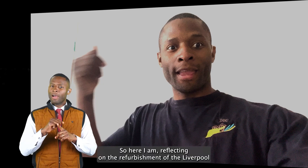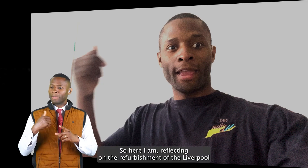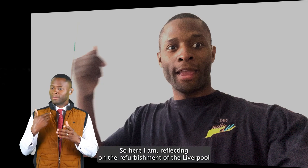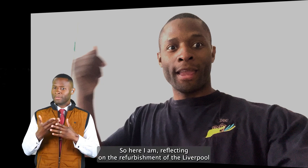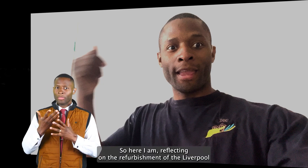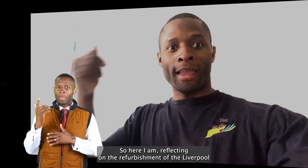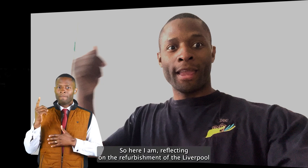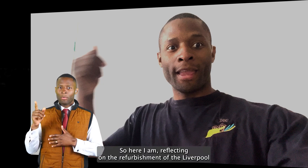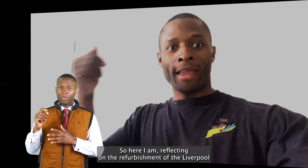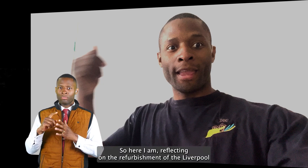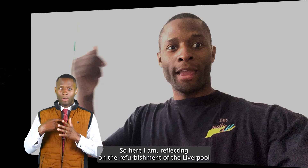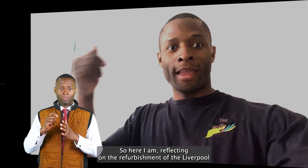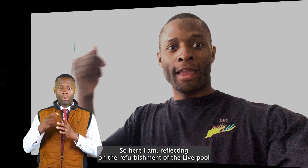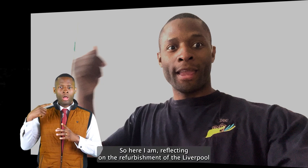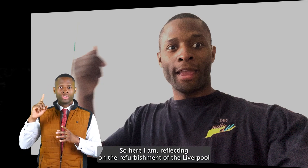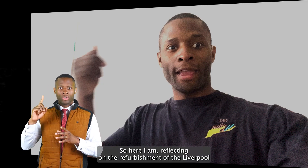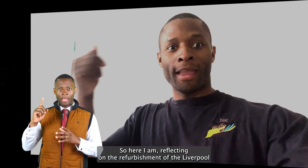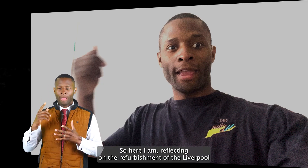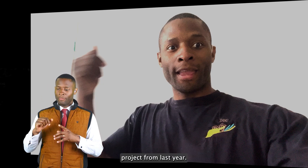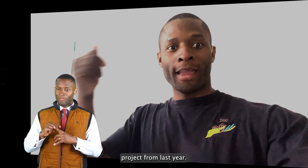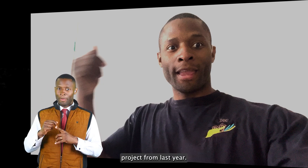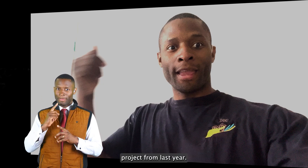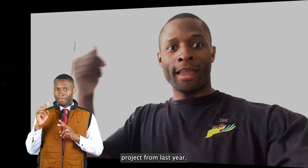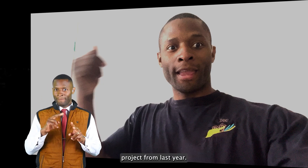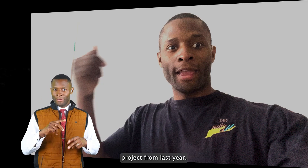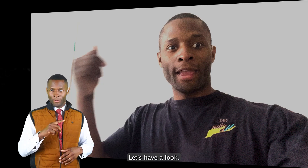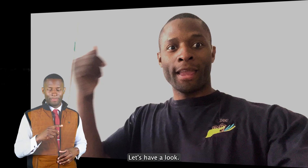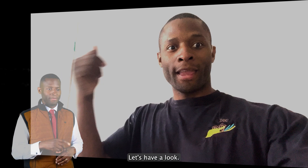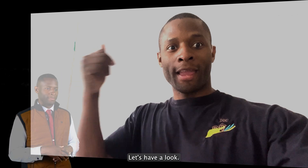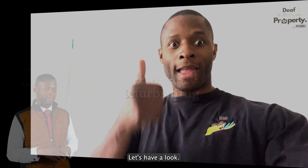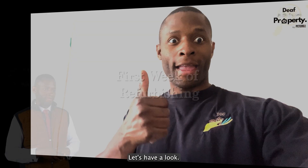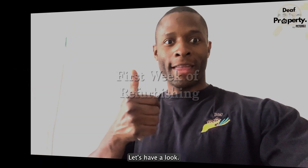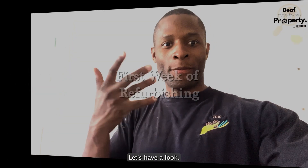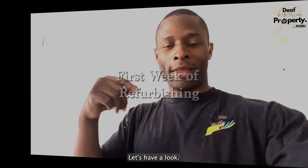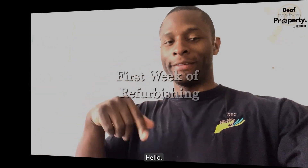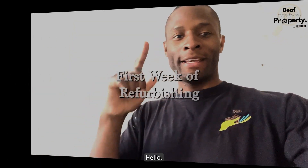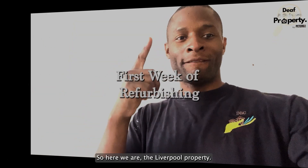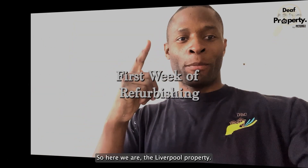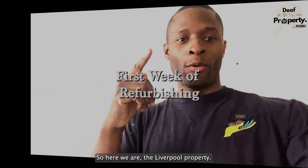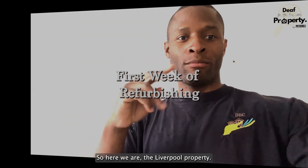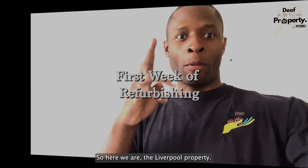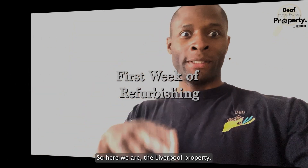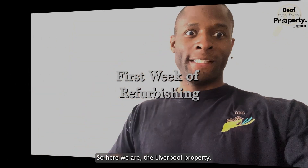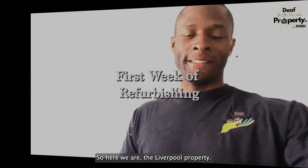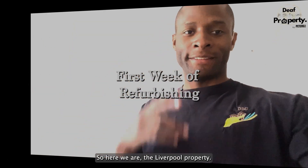So here I am reflecting on the refurbishment of the Liverpool project from last year. Let's have a look. Hello, so here we are, the Liverpool